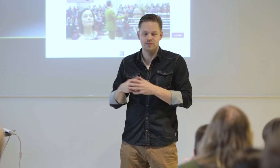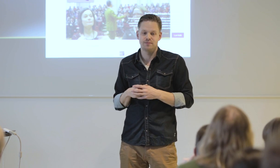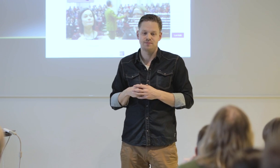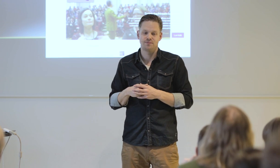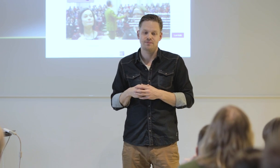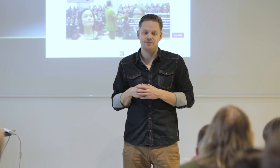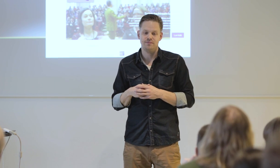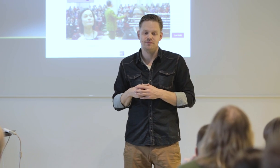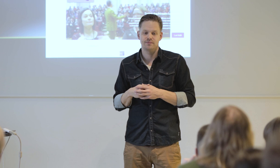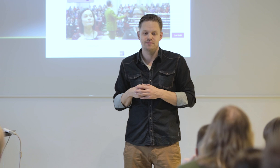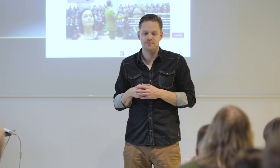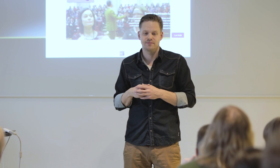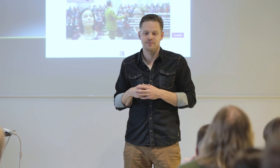And you can do the music with